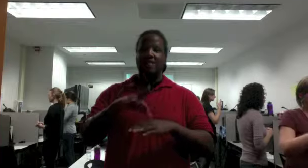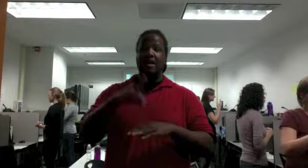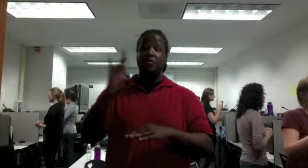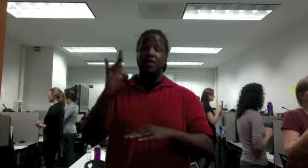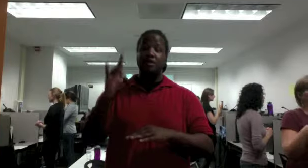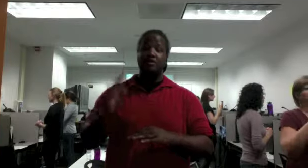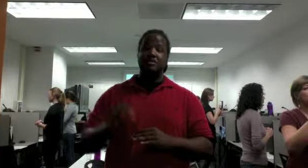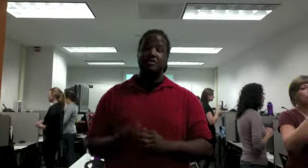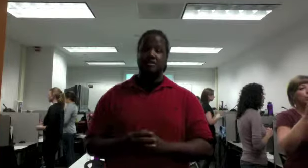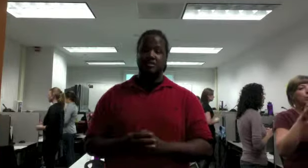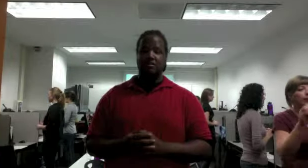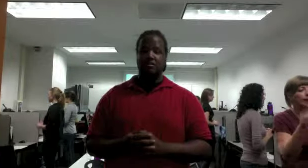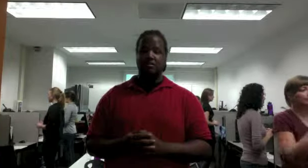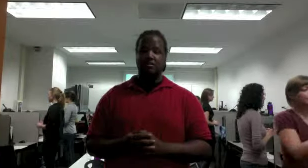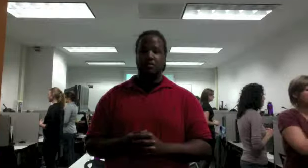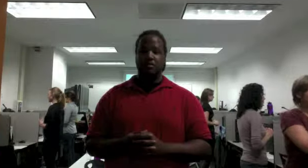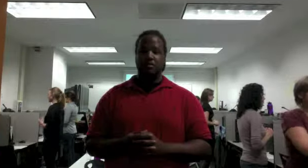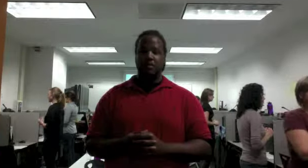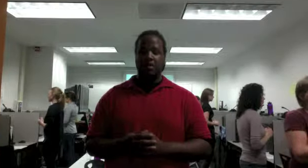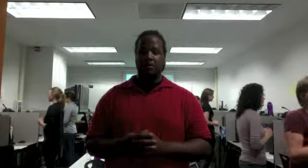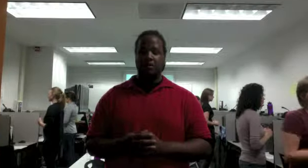rate of evaporation is with temperature and what the rate of temperature.